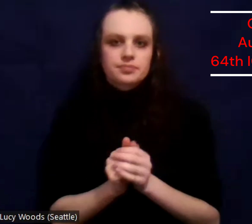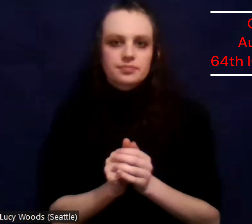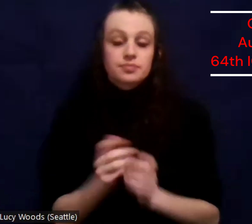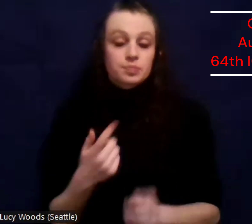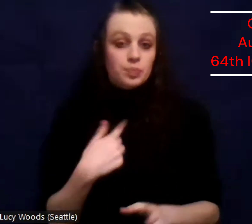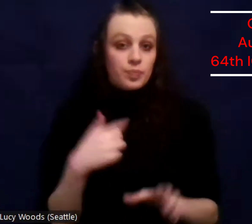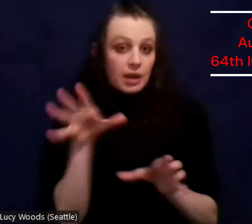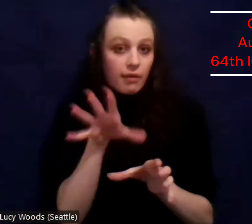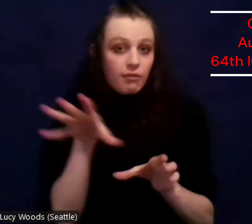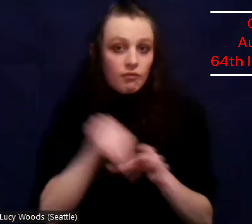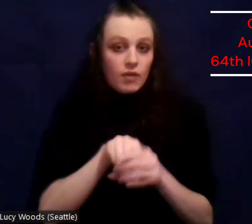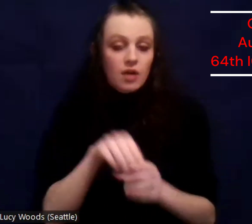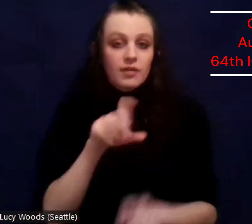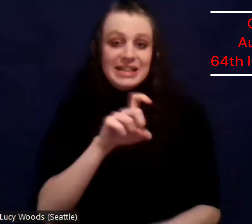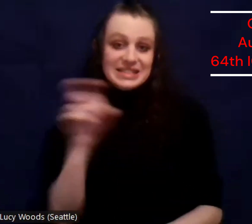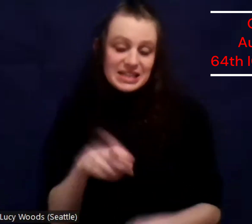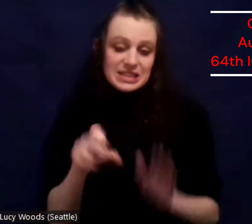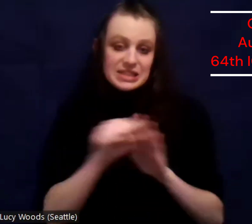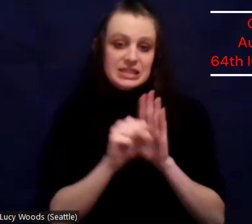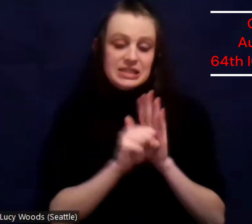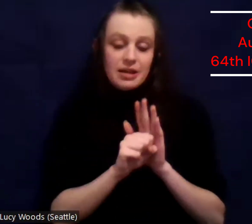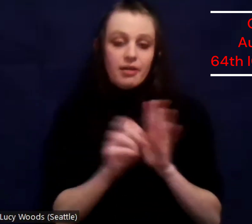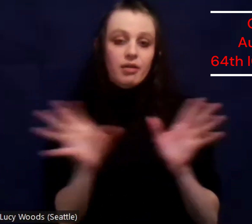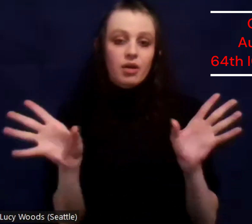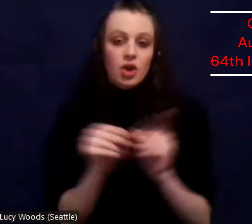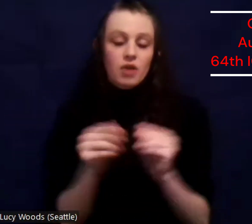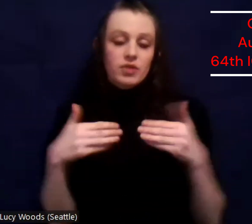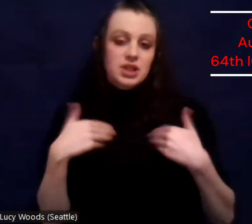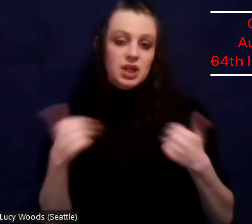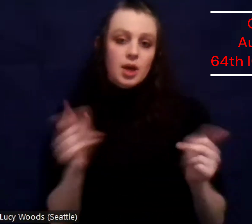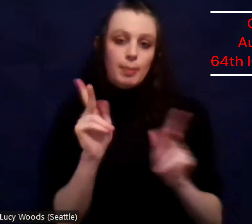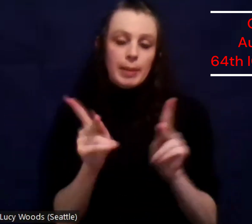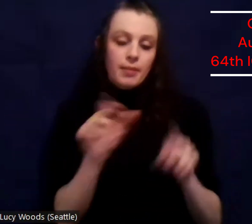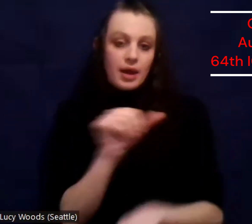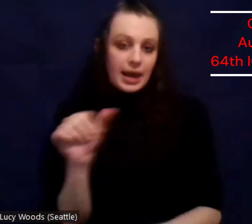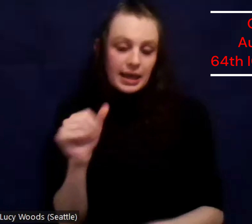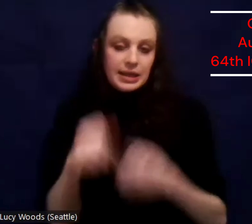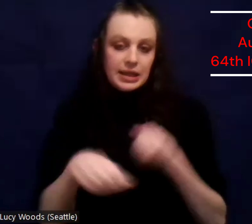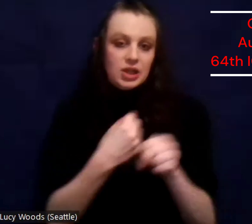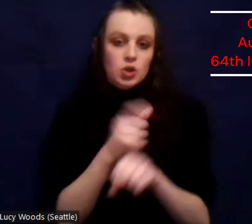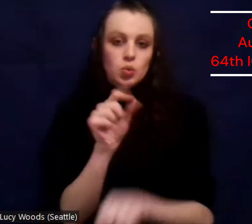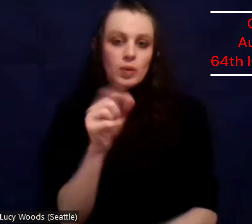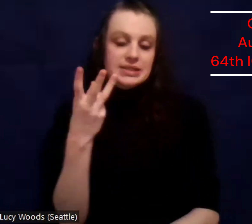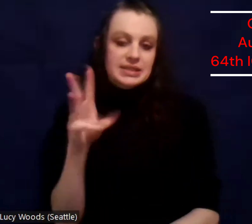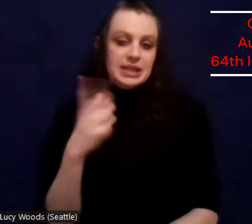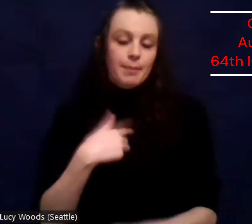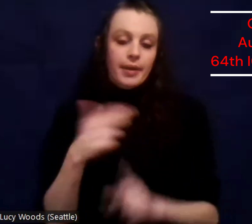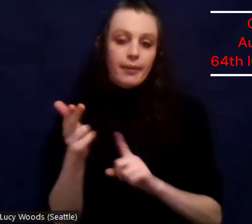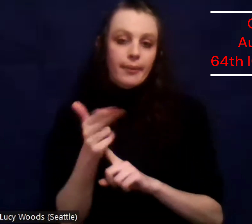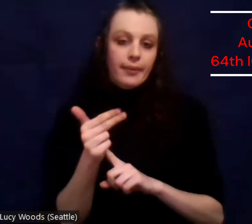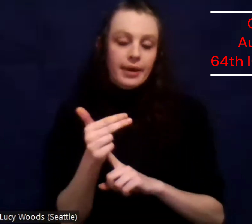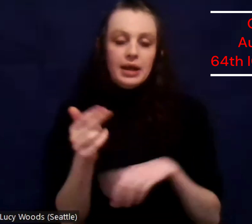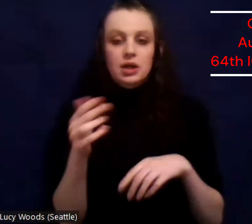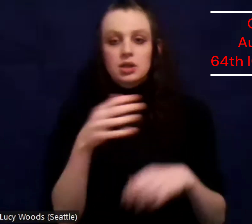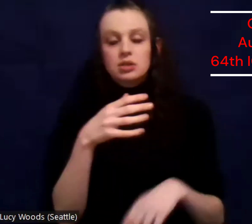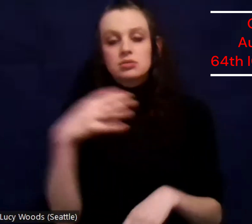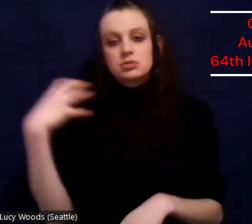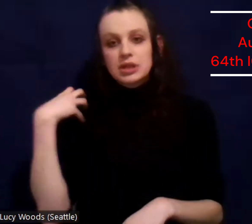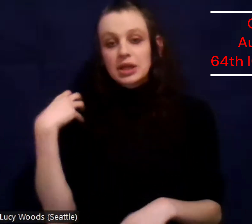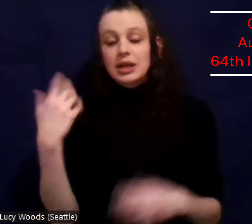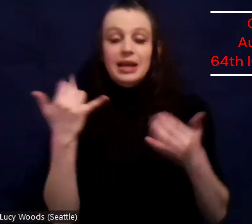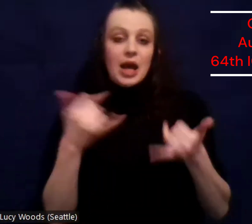involved in the Texas State Conference of Young People in AA in 2016. I was the hotel chair. I'm currently the alternate hotel